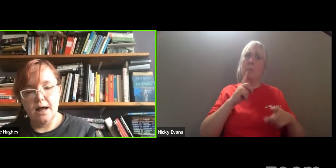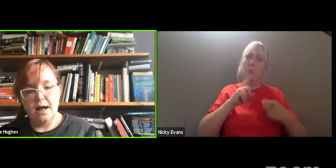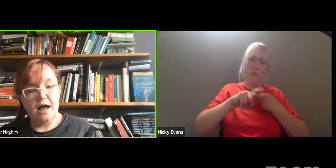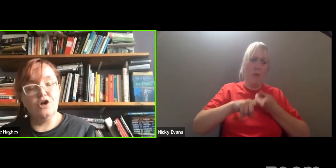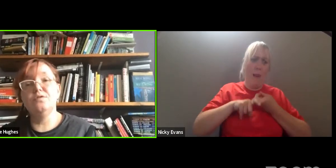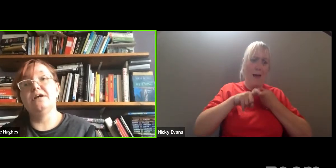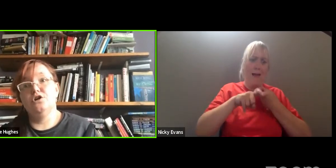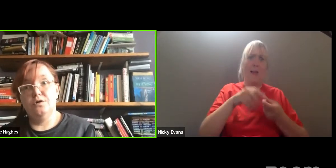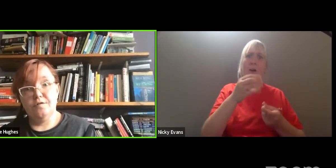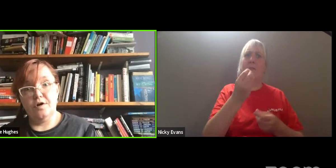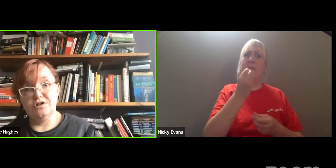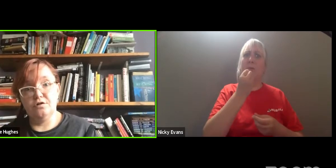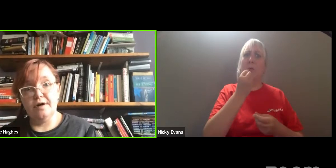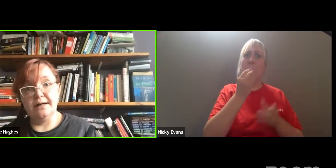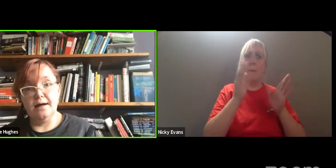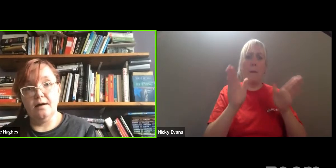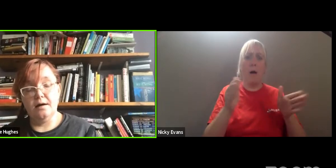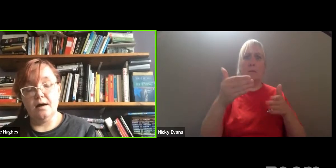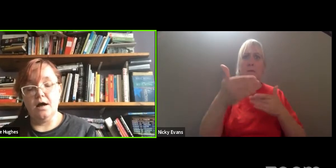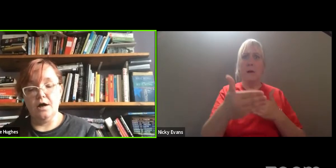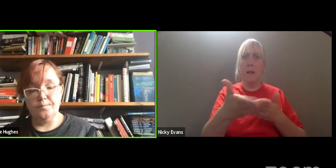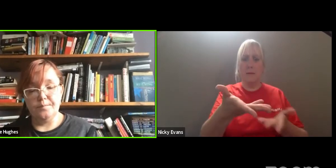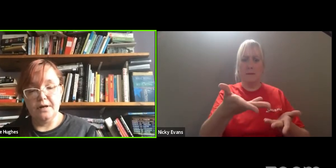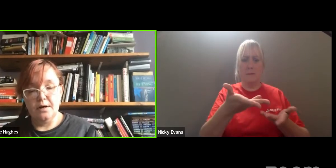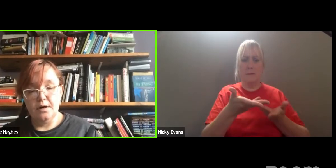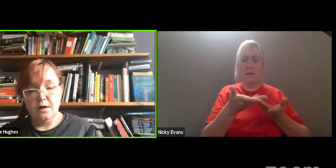parcels, are usually on universal credit.